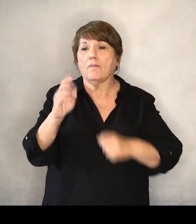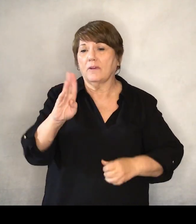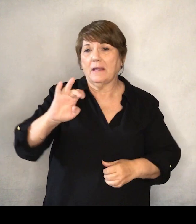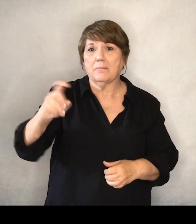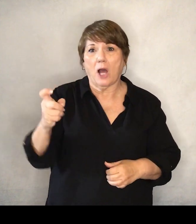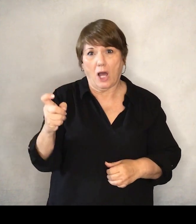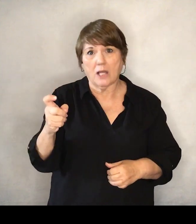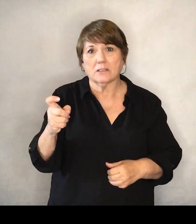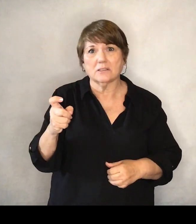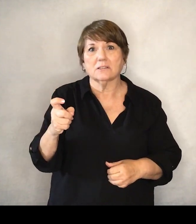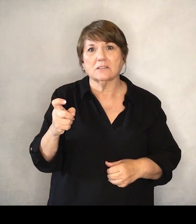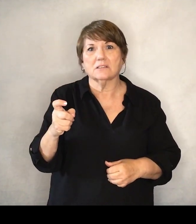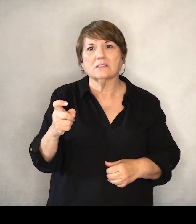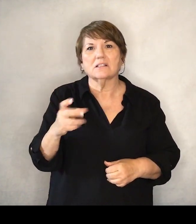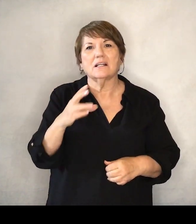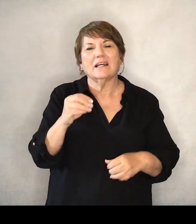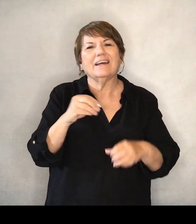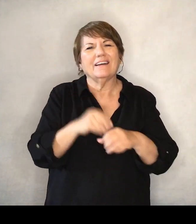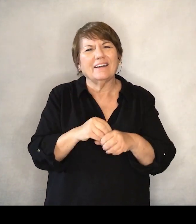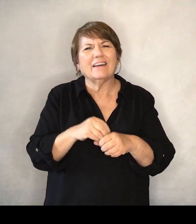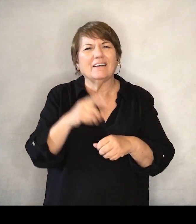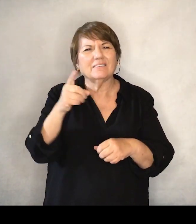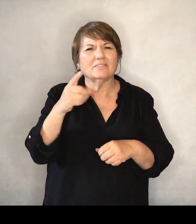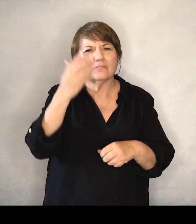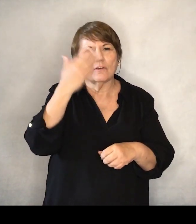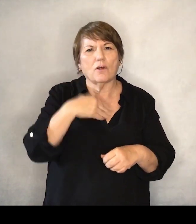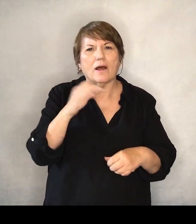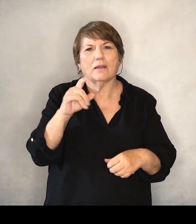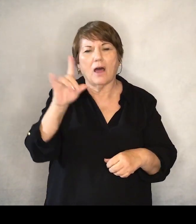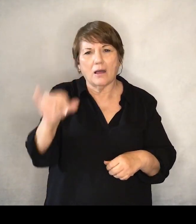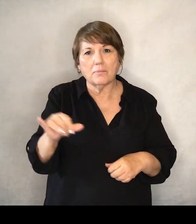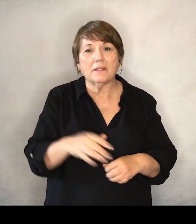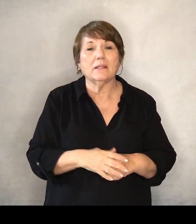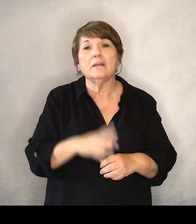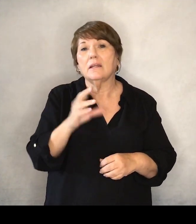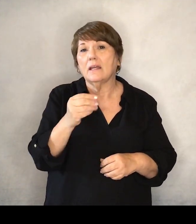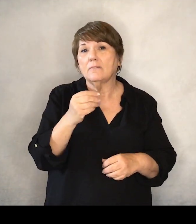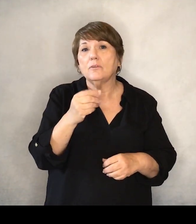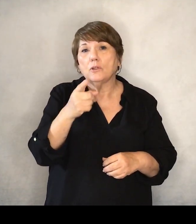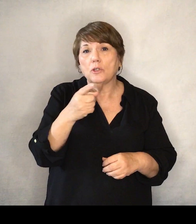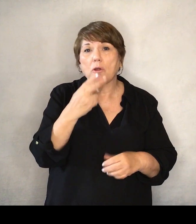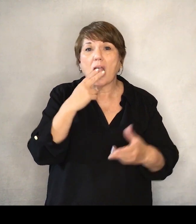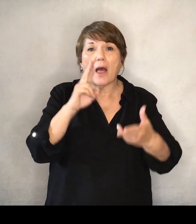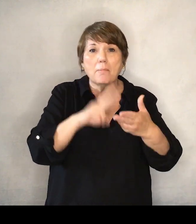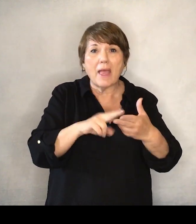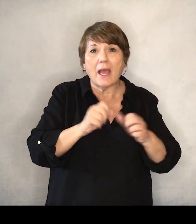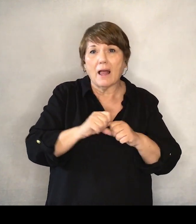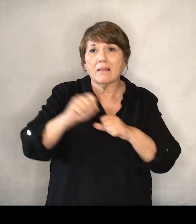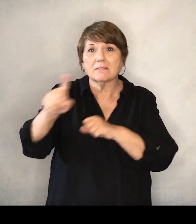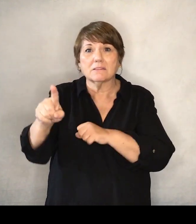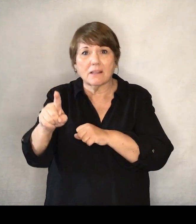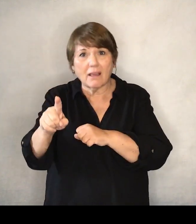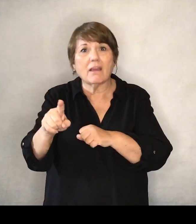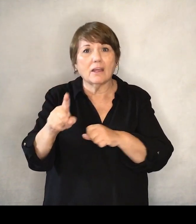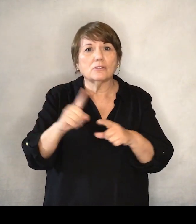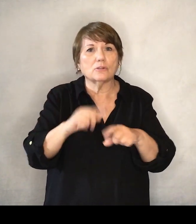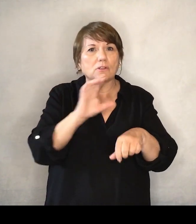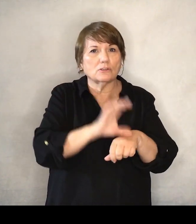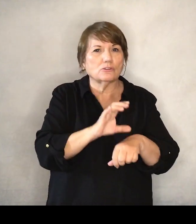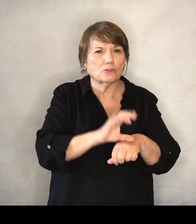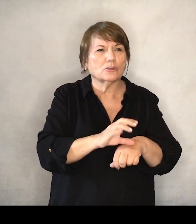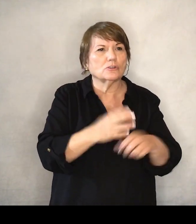check in through snail mail. If you do mail a paper check, please write out More Presbyterian Church or just drop it in the